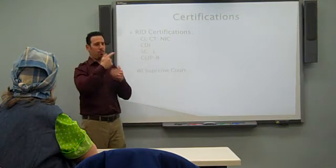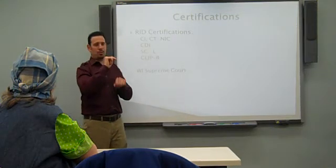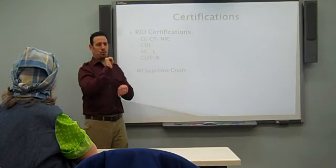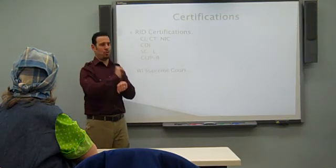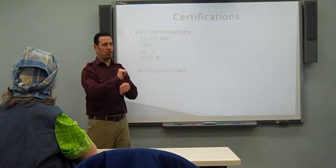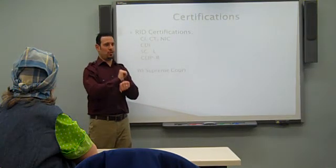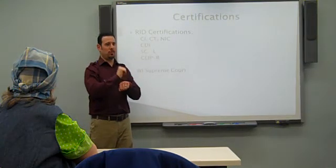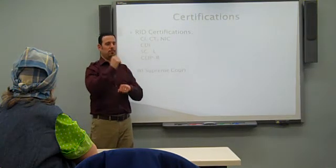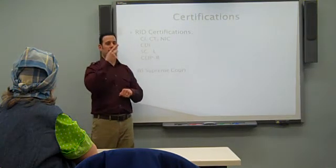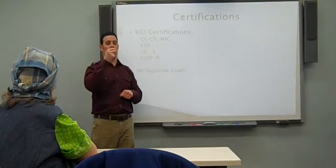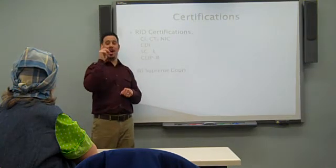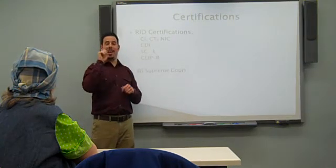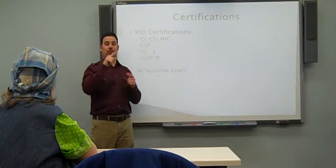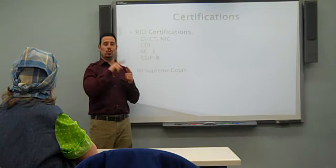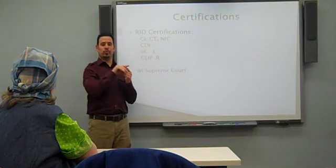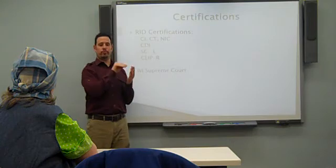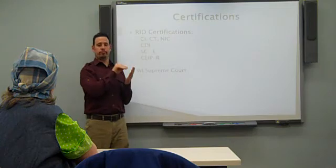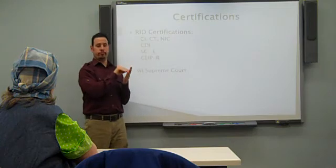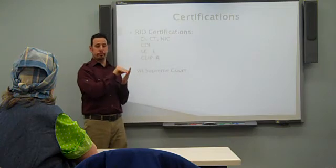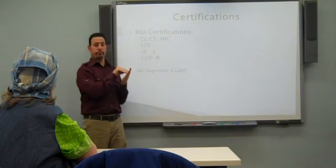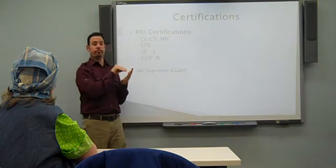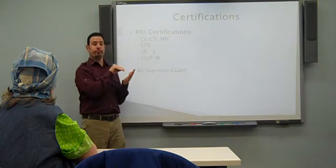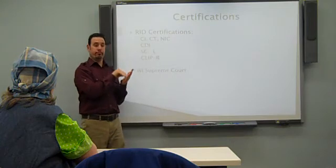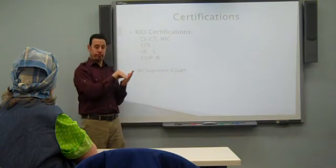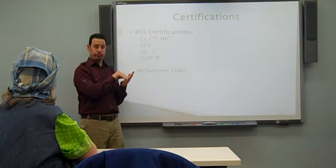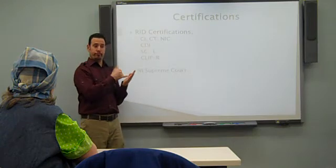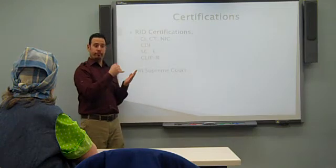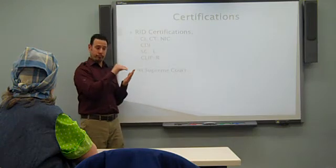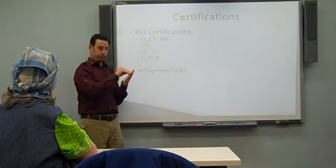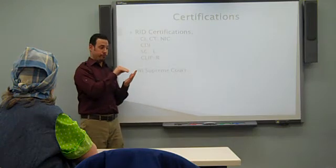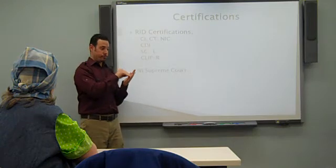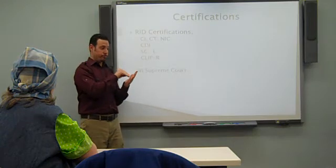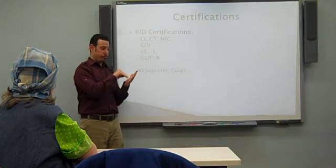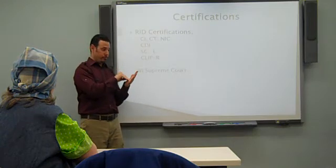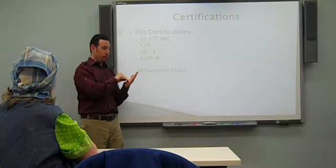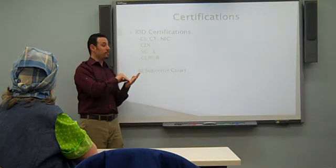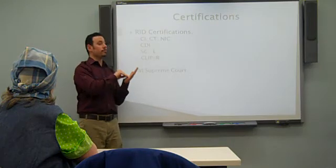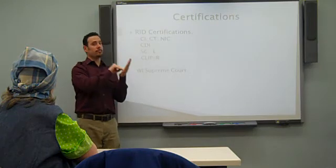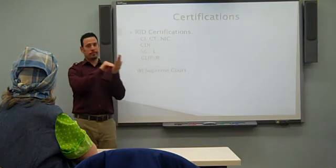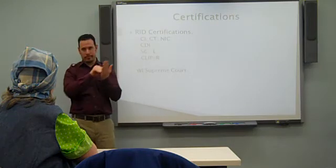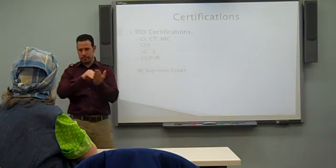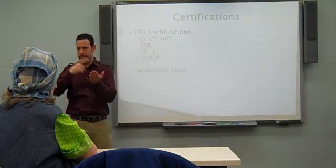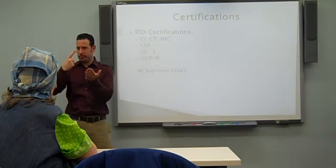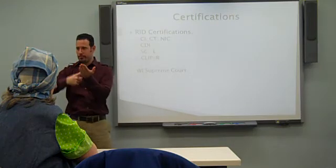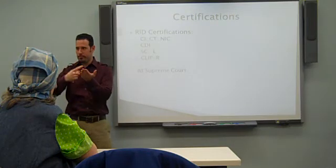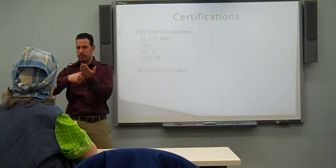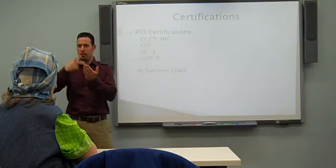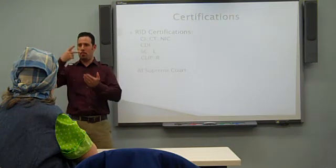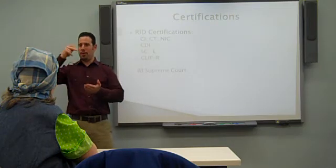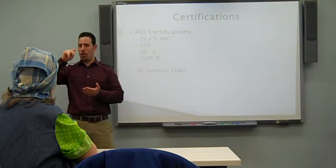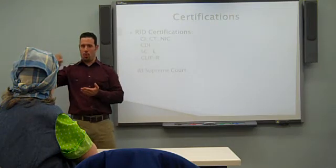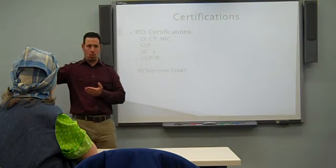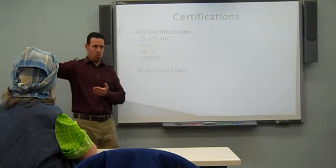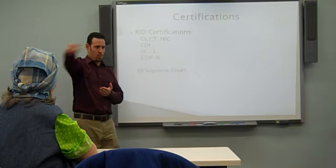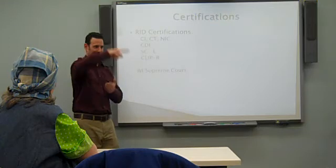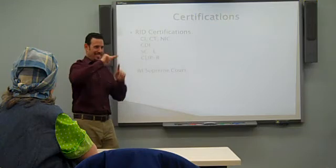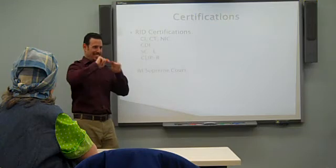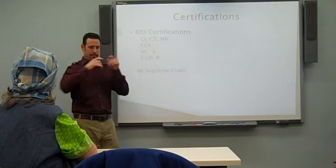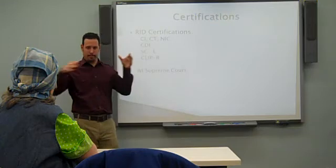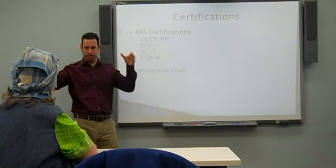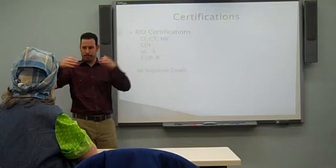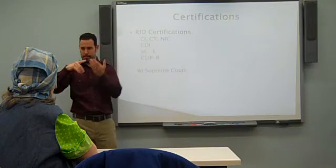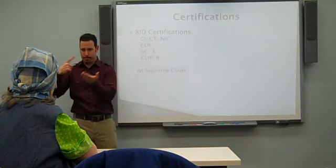If he did anything wrong, he would send him right back to jail. You have to document everything.